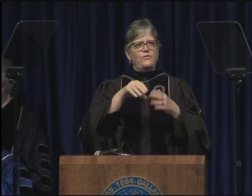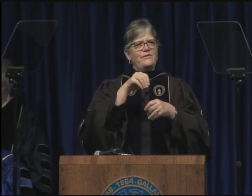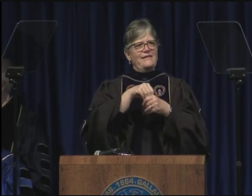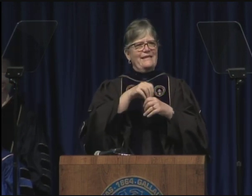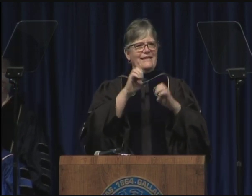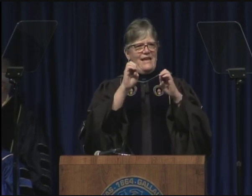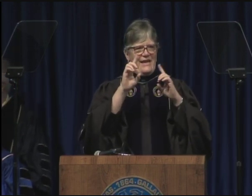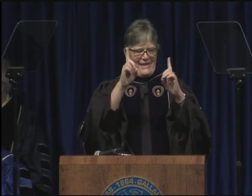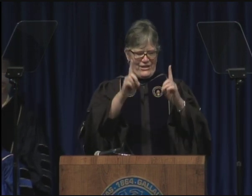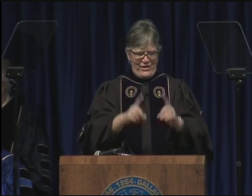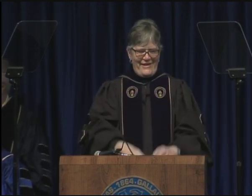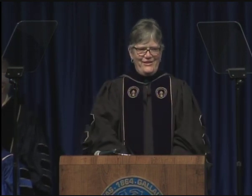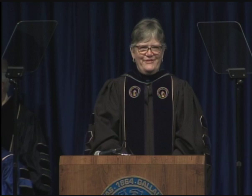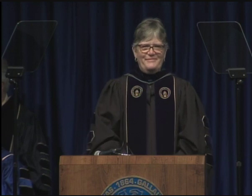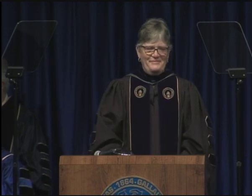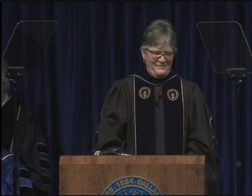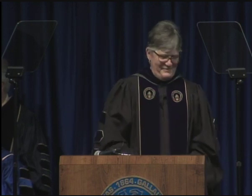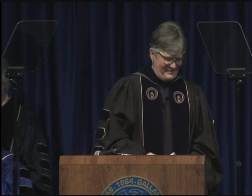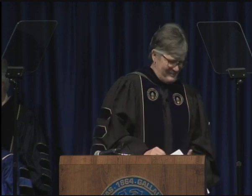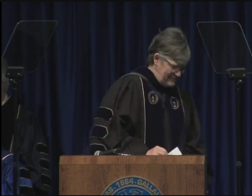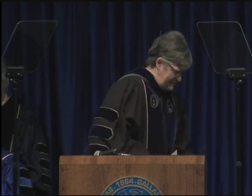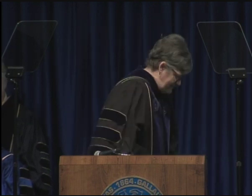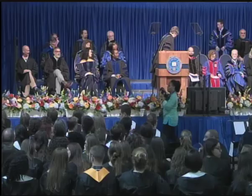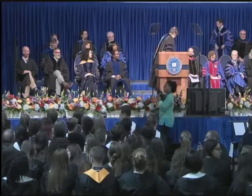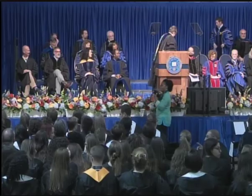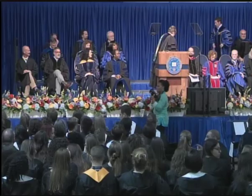degrees in education.